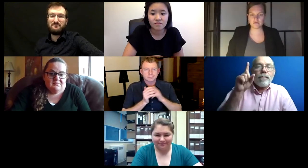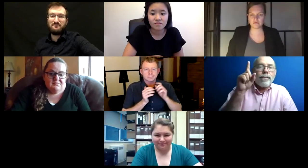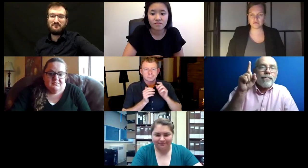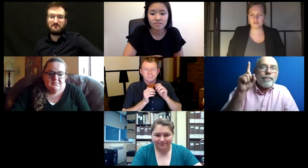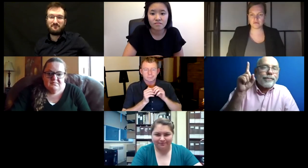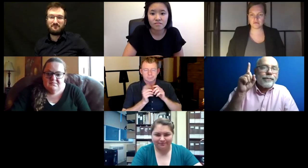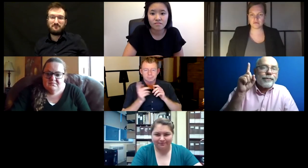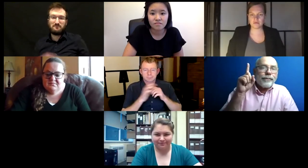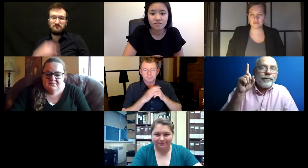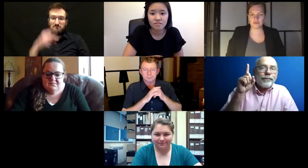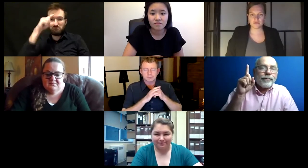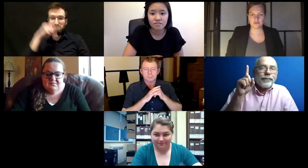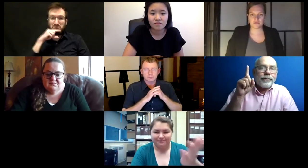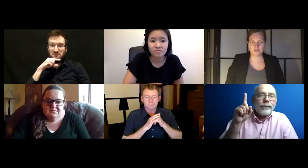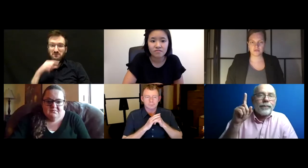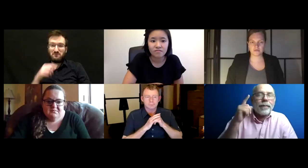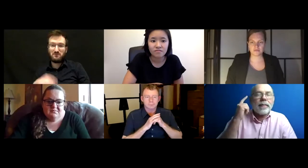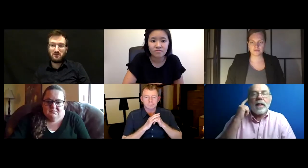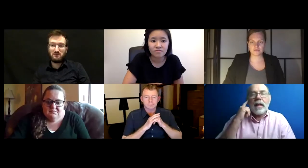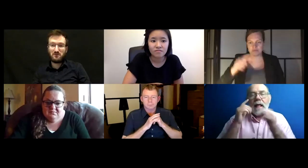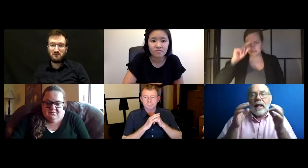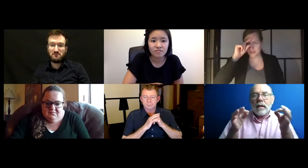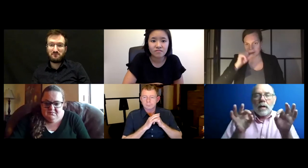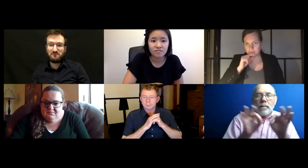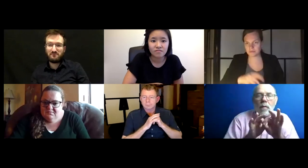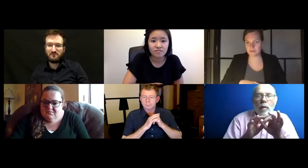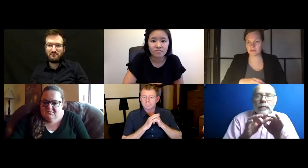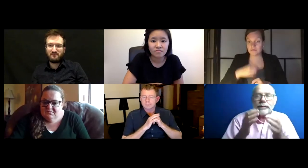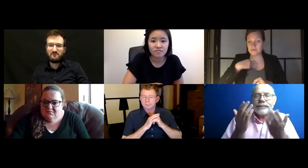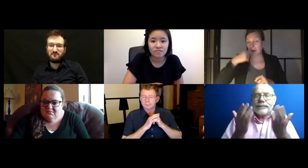comments? Gary? I could speak to that.